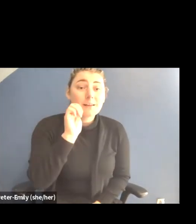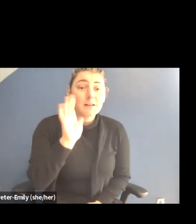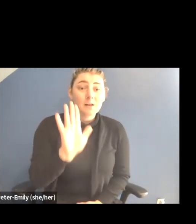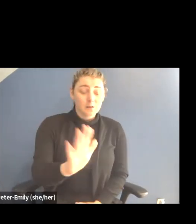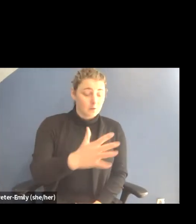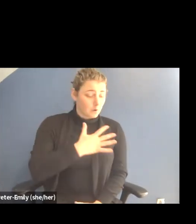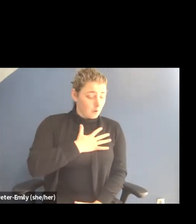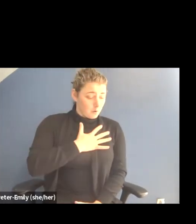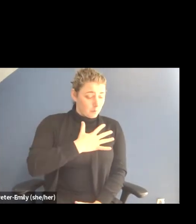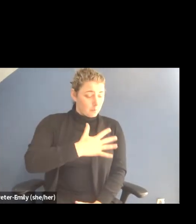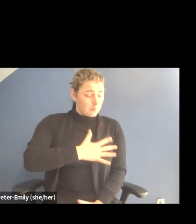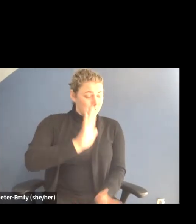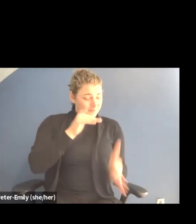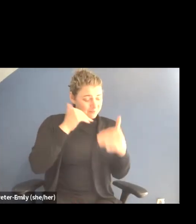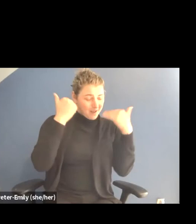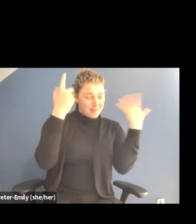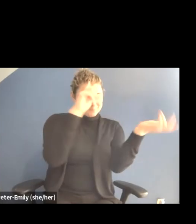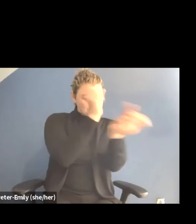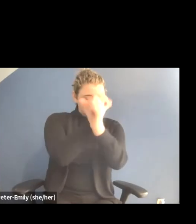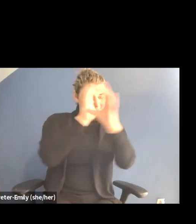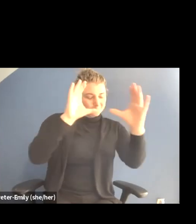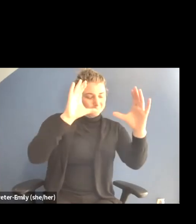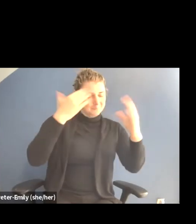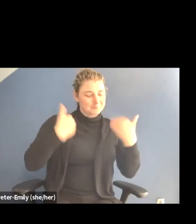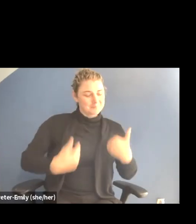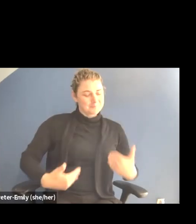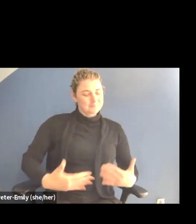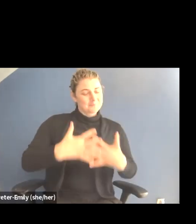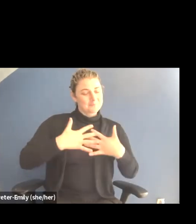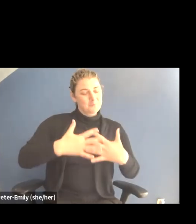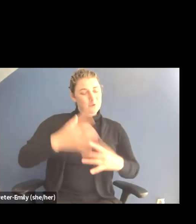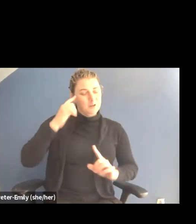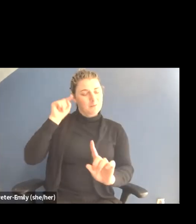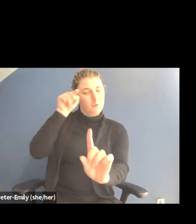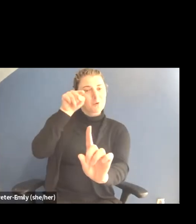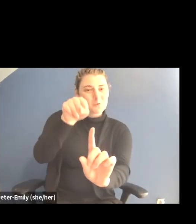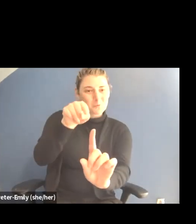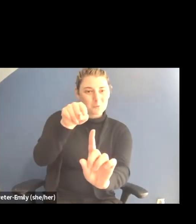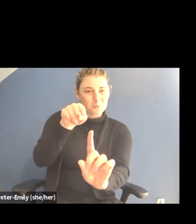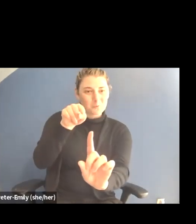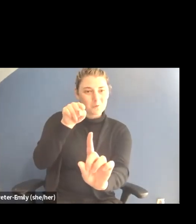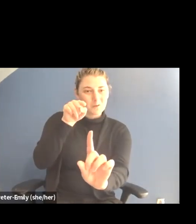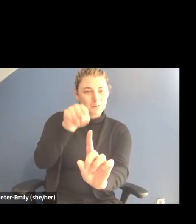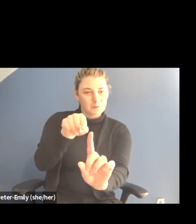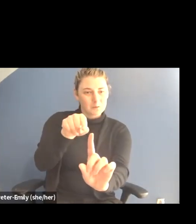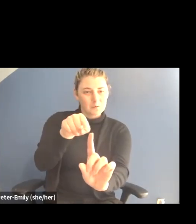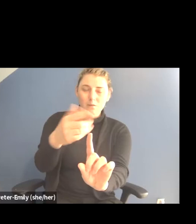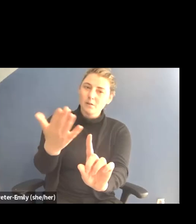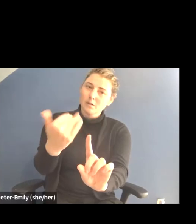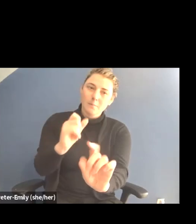skin, your smile, your you, you. You come